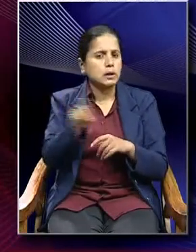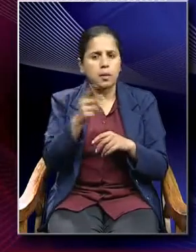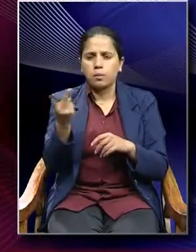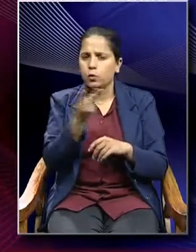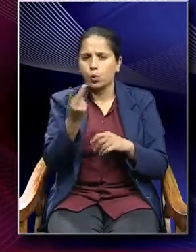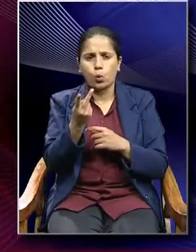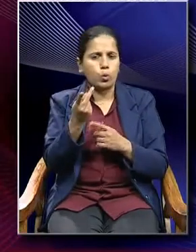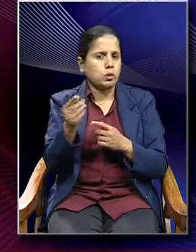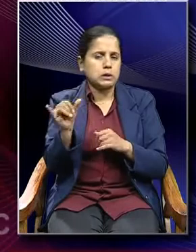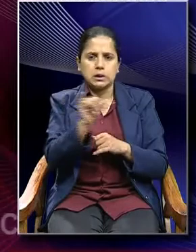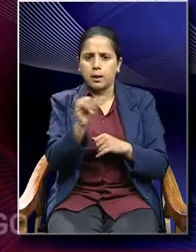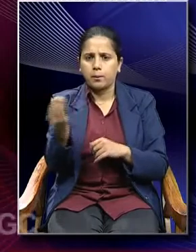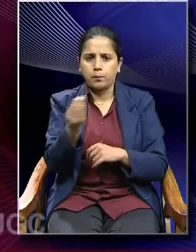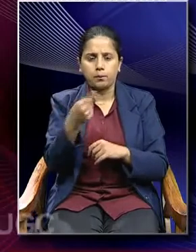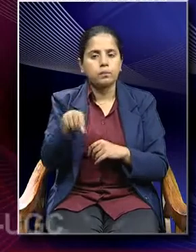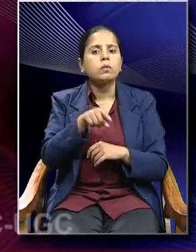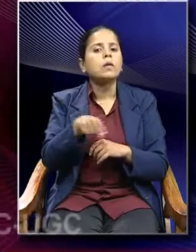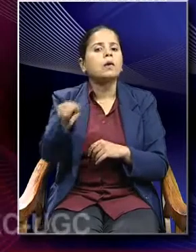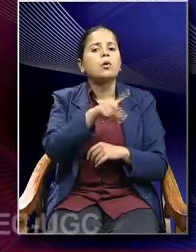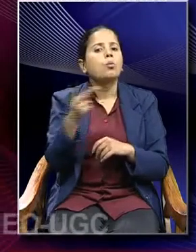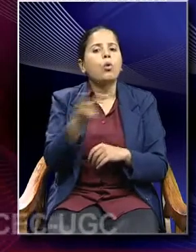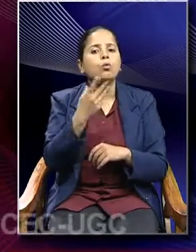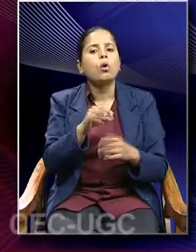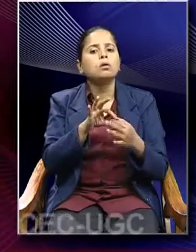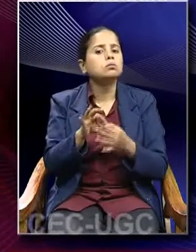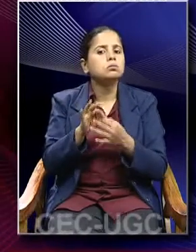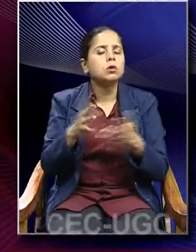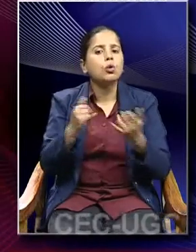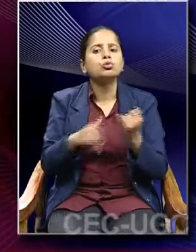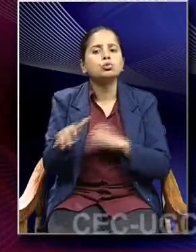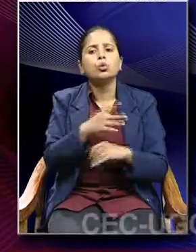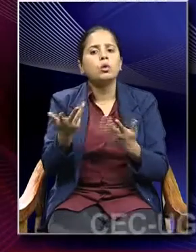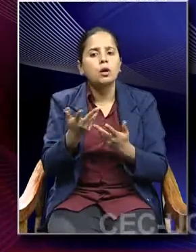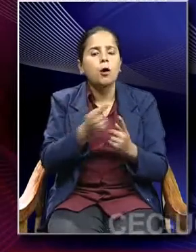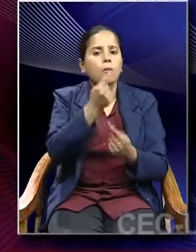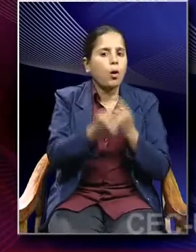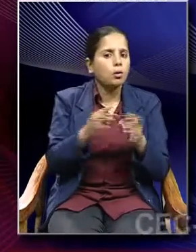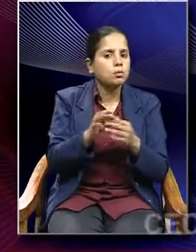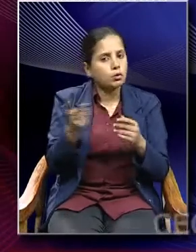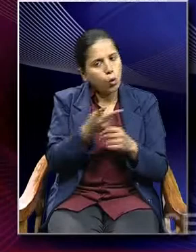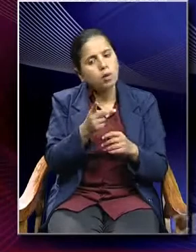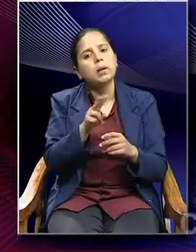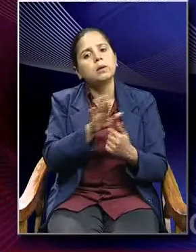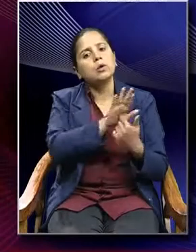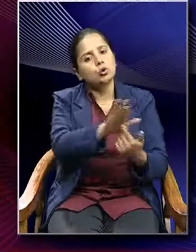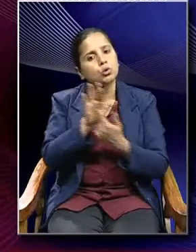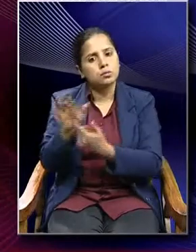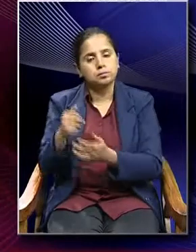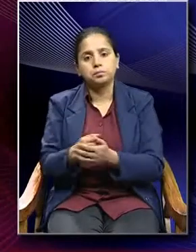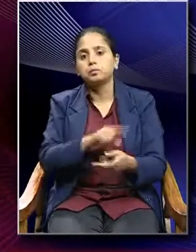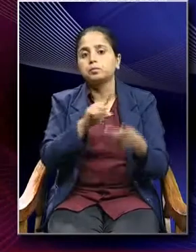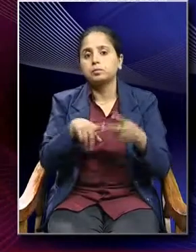that both are trying to make sense of the relation between society and politics. Now, the next discipline